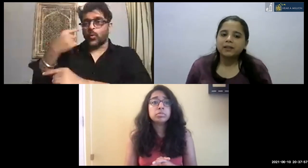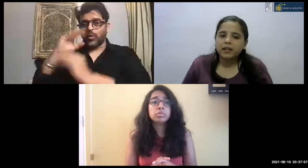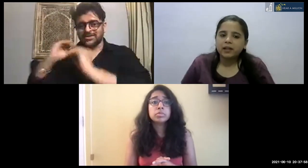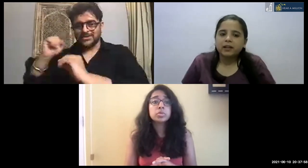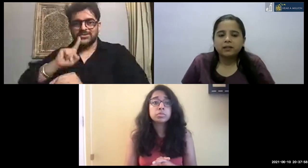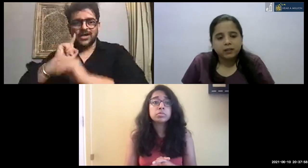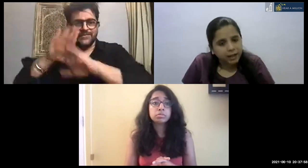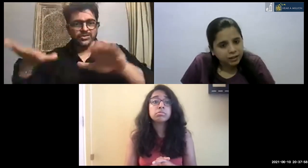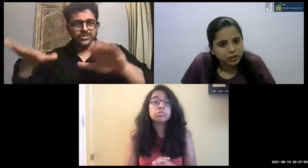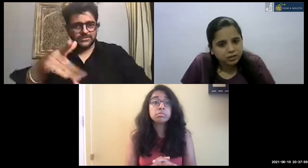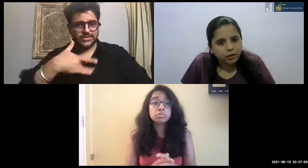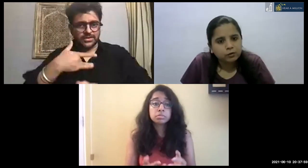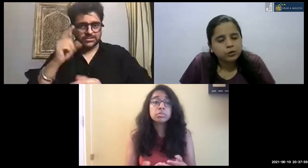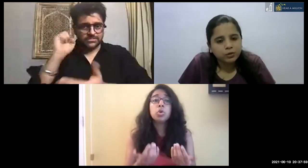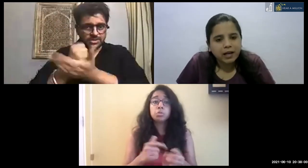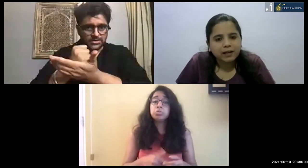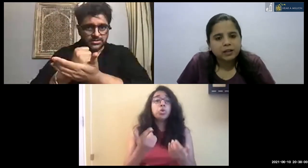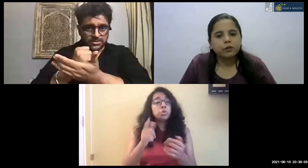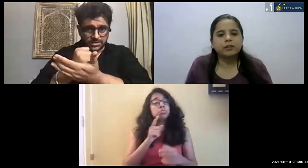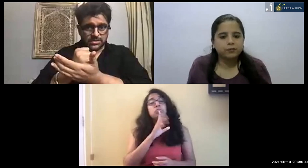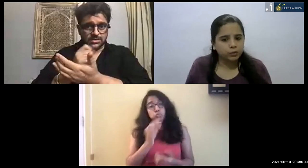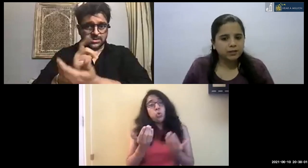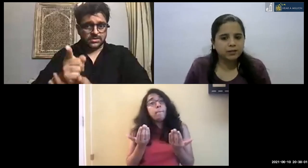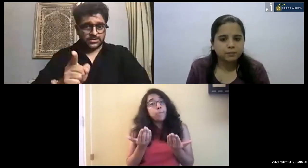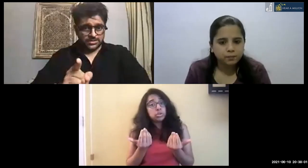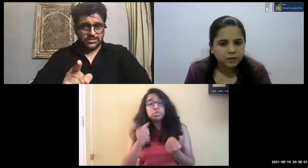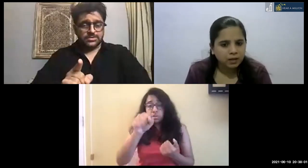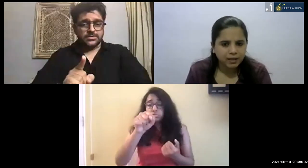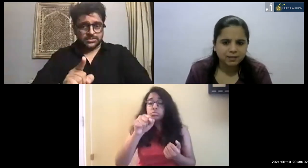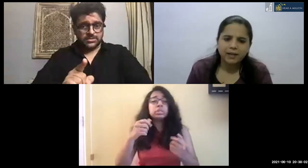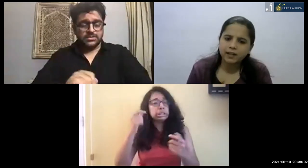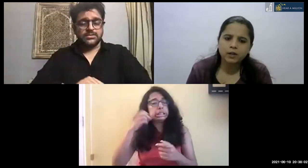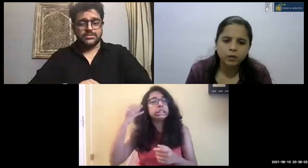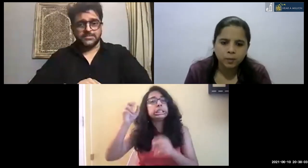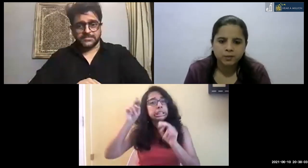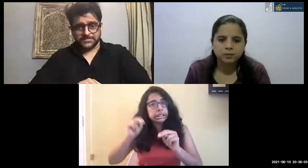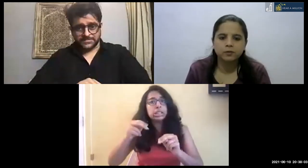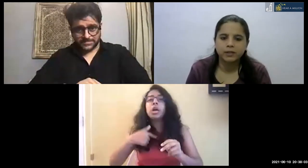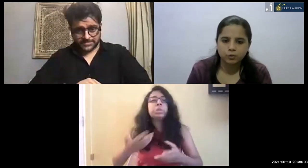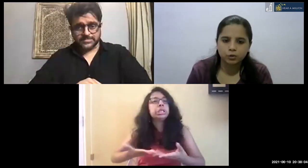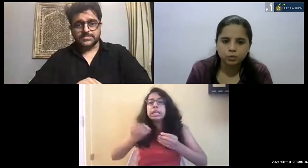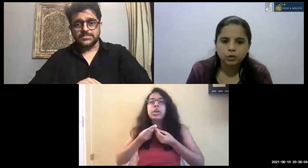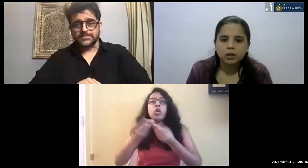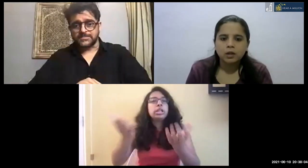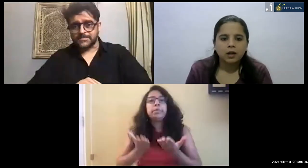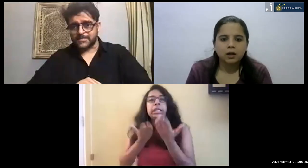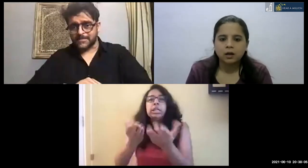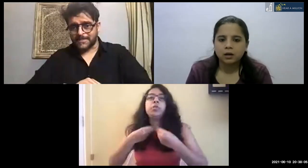replicate that thing, and the hearing teachers can also use that thing for the deaf students? Yes, I think it would be possible for them